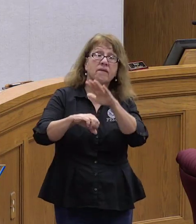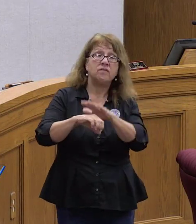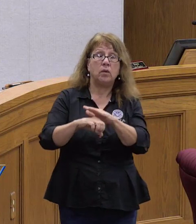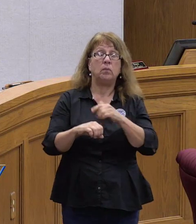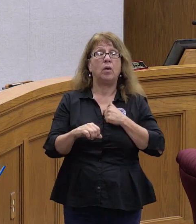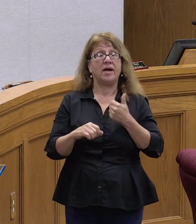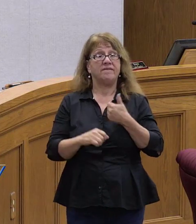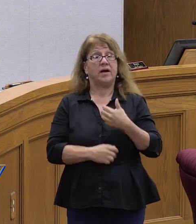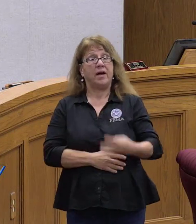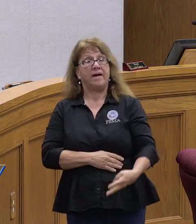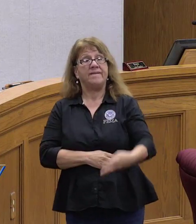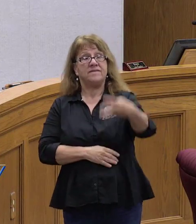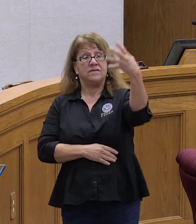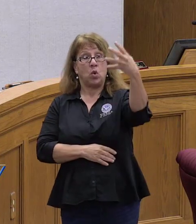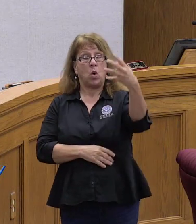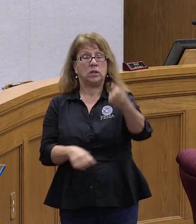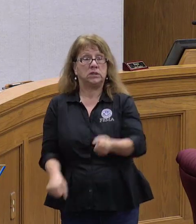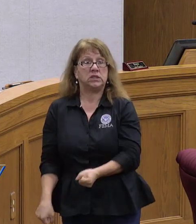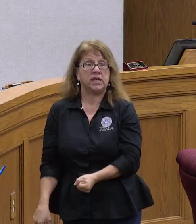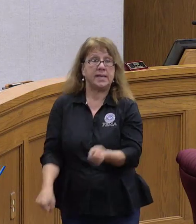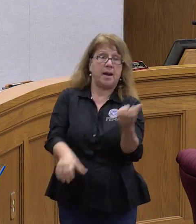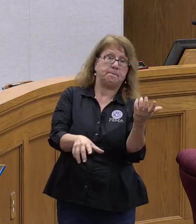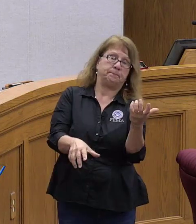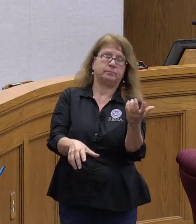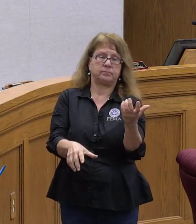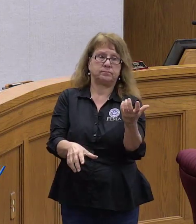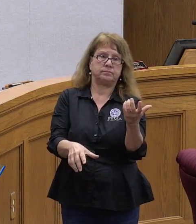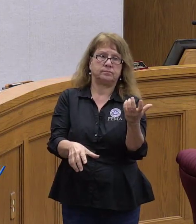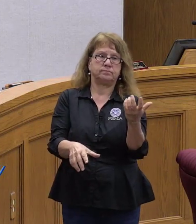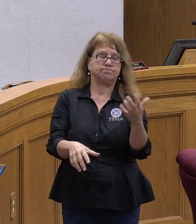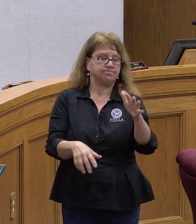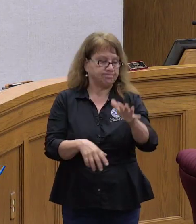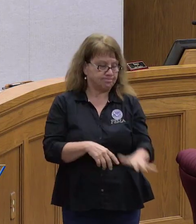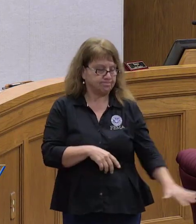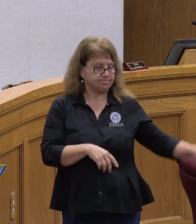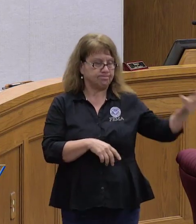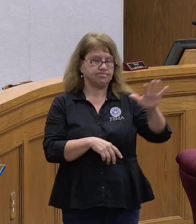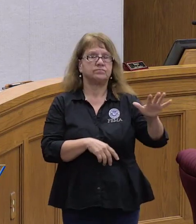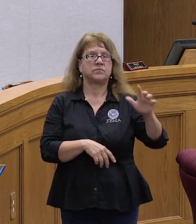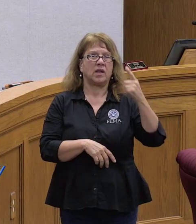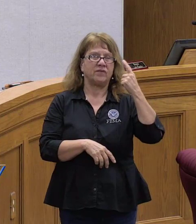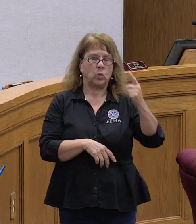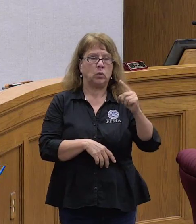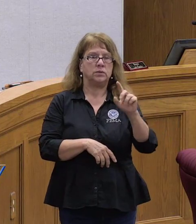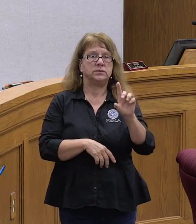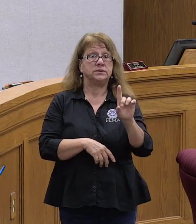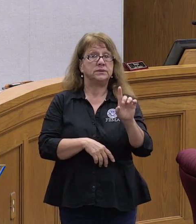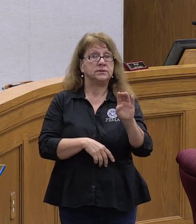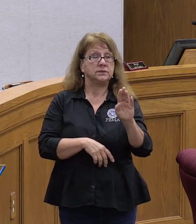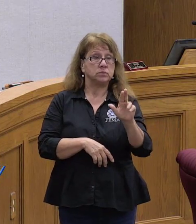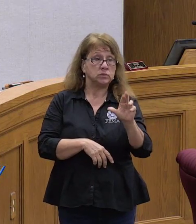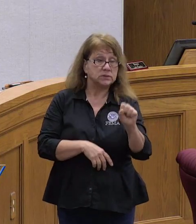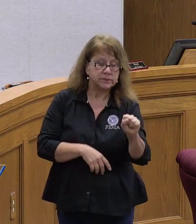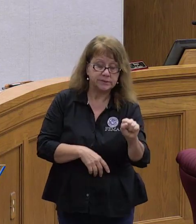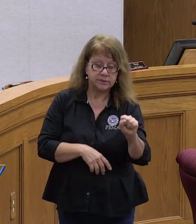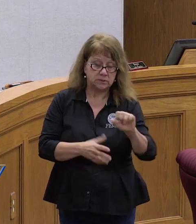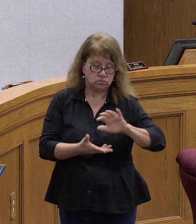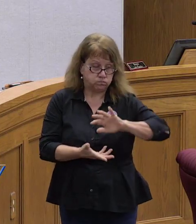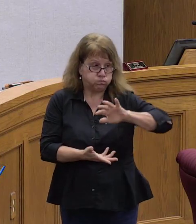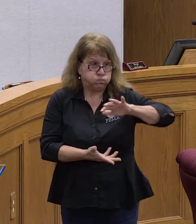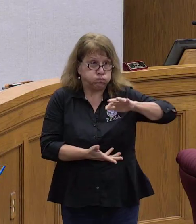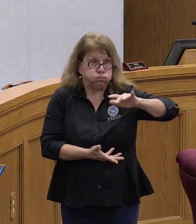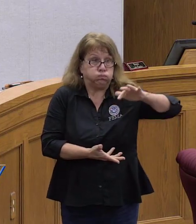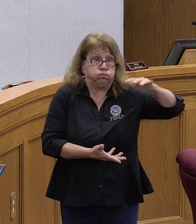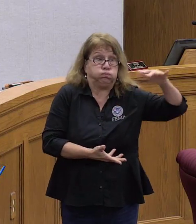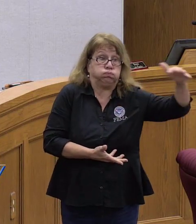sites for the city of Lake Charles. These are temporary dump sites to collect debris that has piled up because of